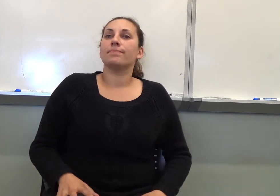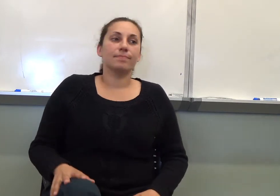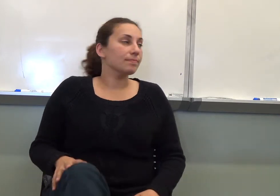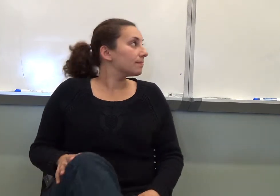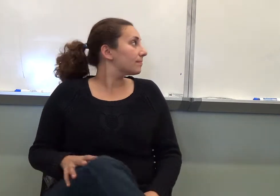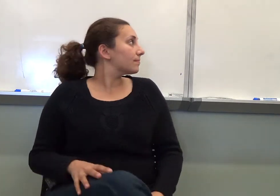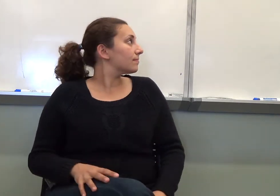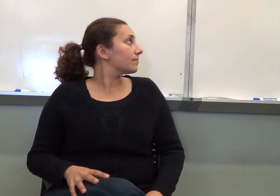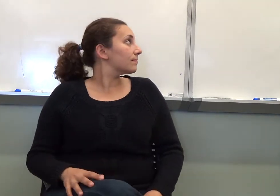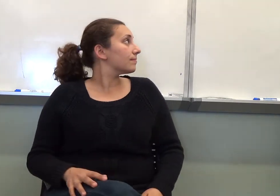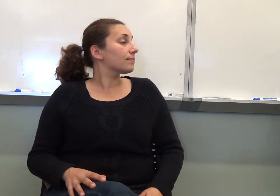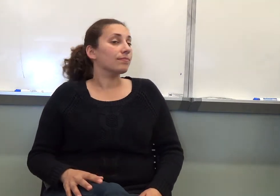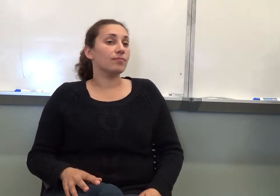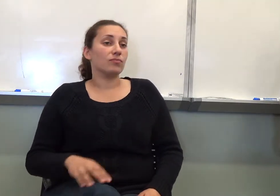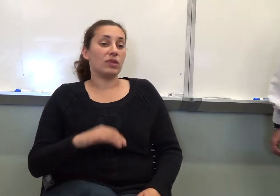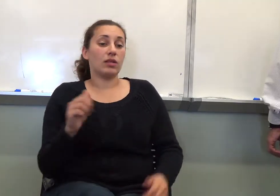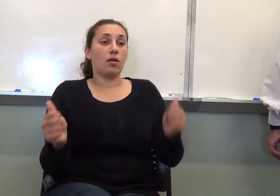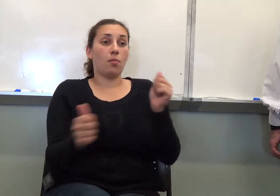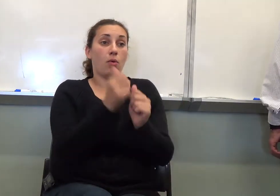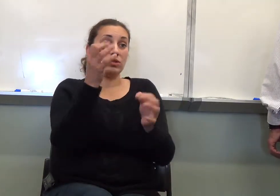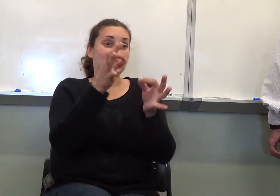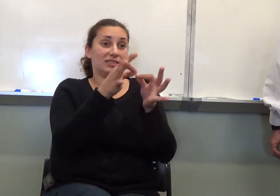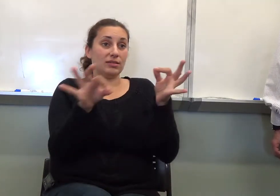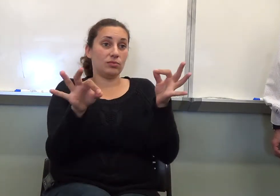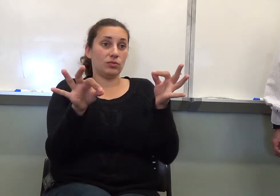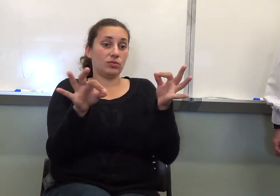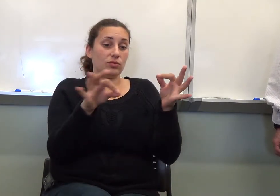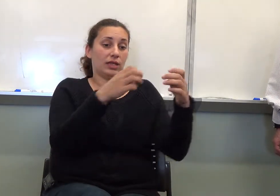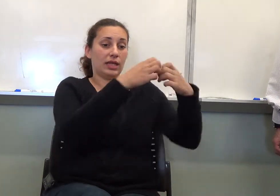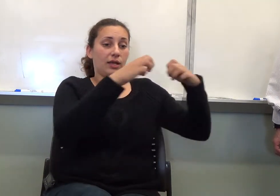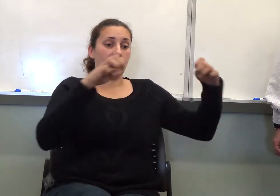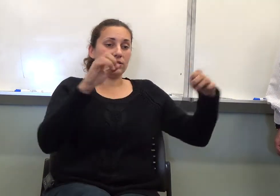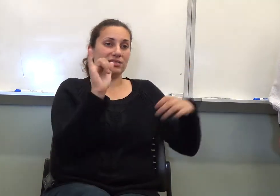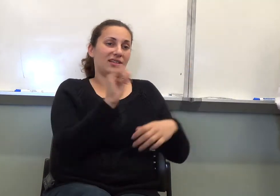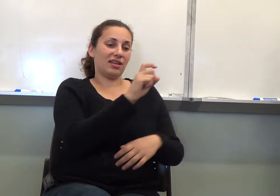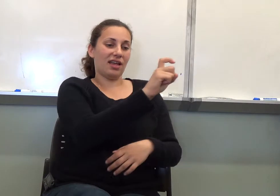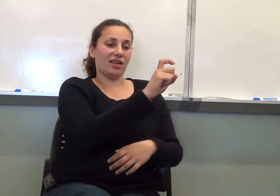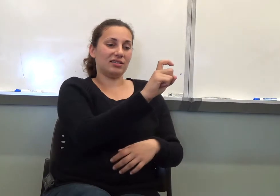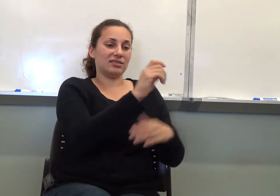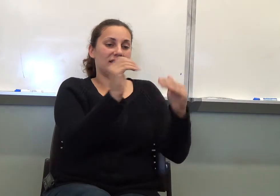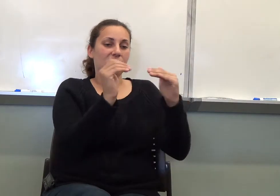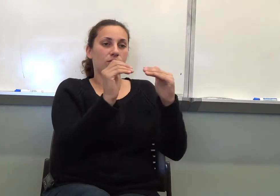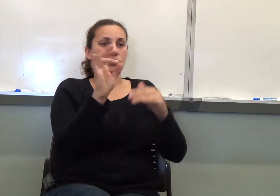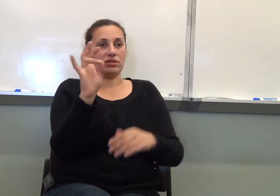The simplest kind of equation you can have is something like x equals 7 times algebra.